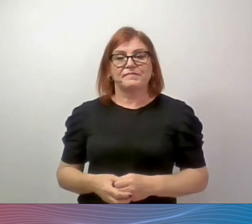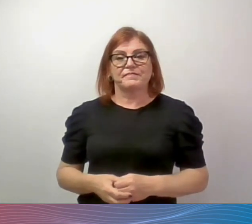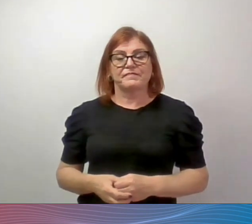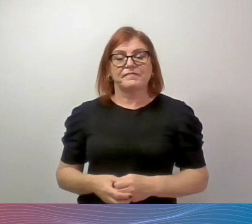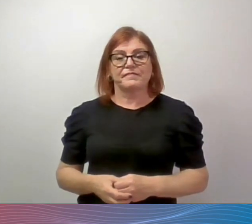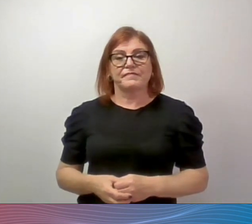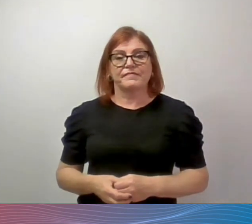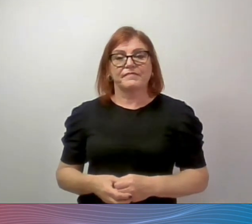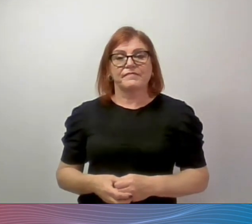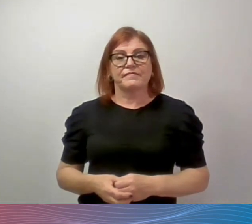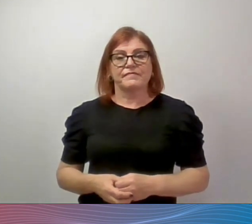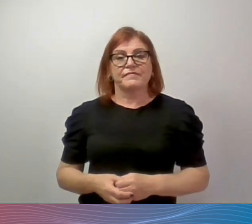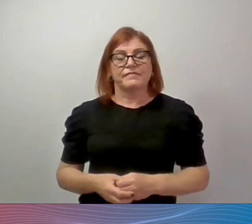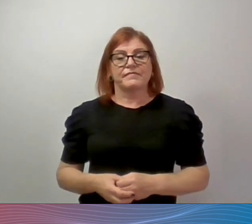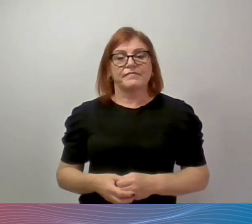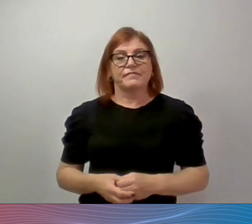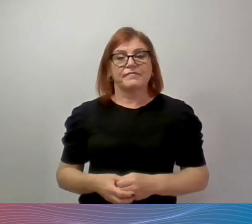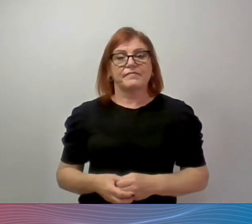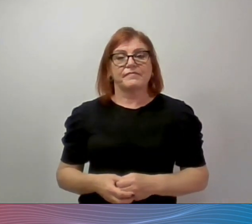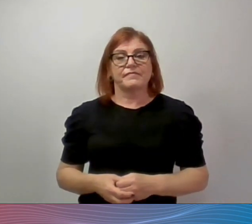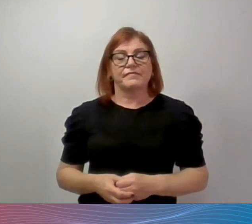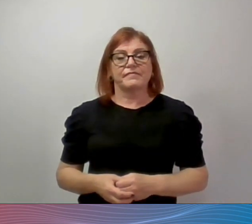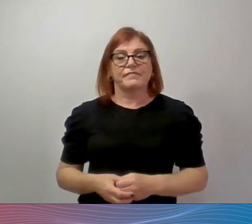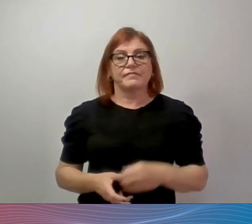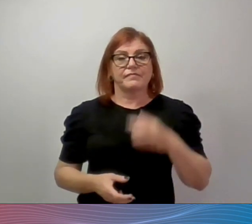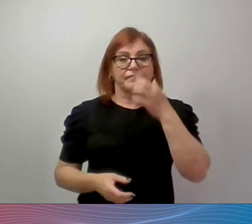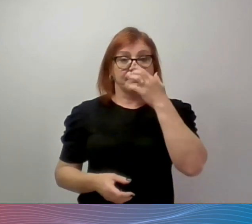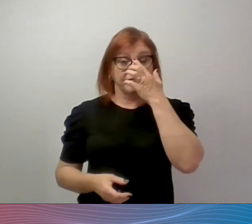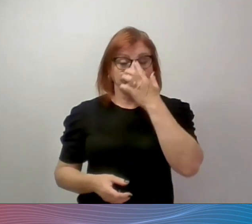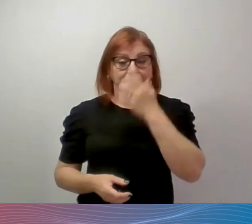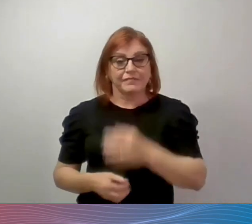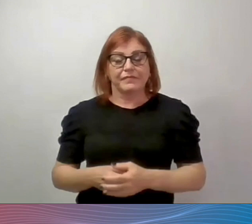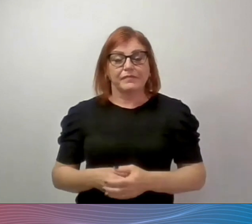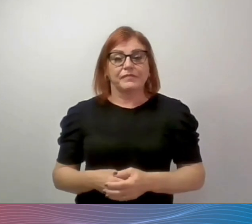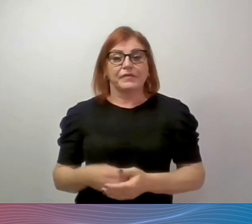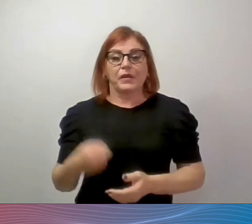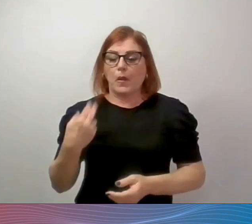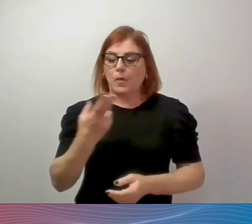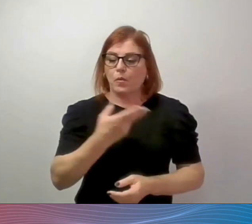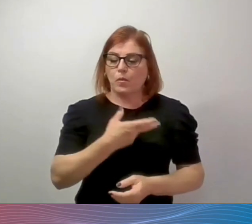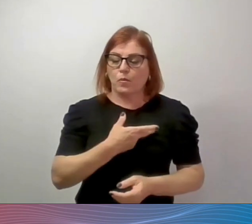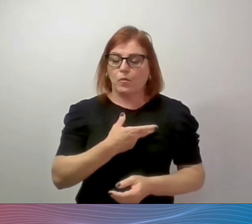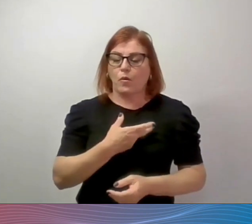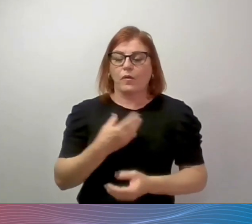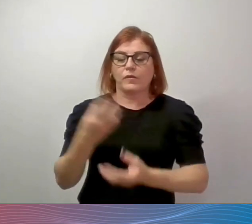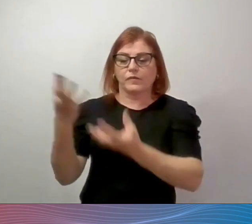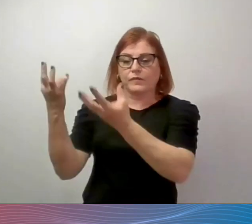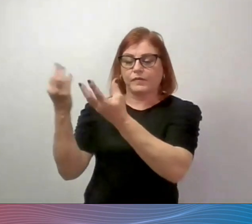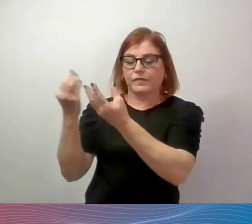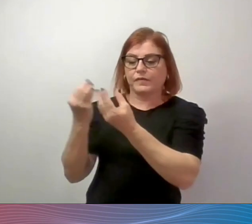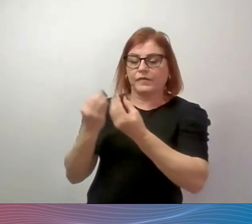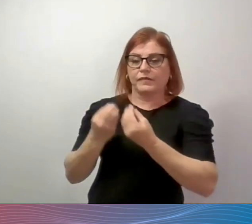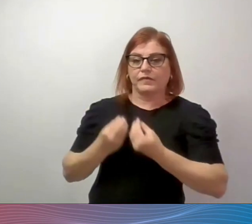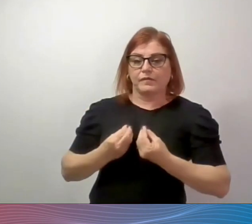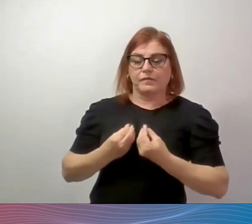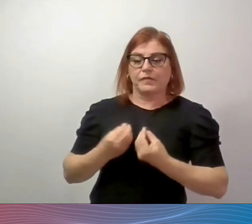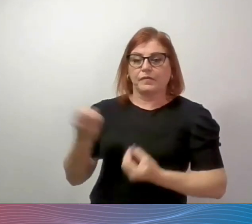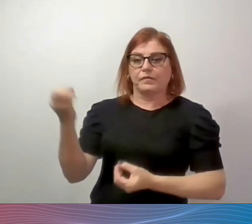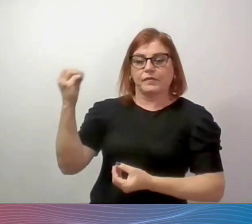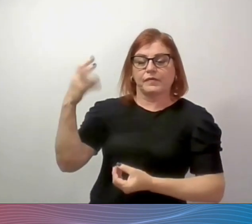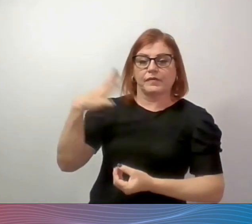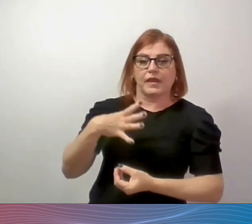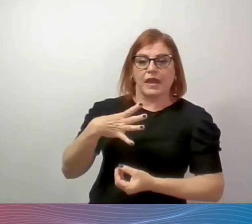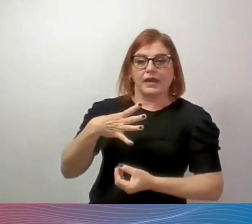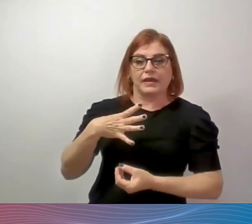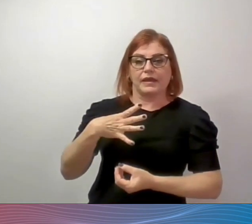graça, o homem se torna, no final do capítulo 2 de Efésios, habitação de Deus